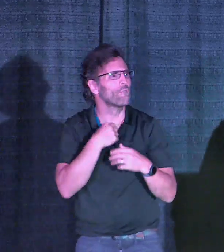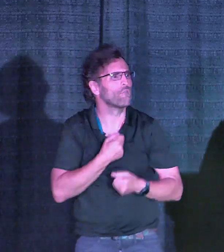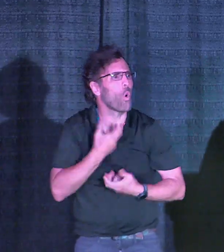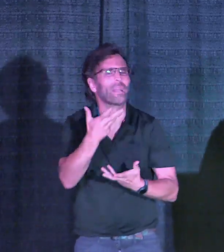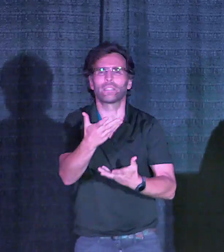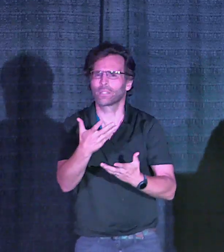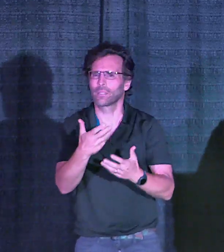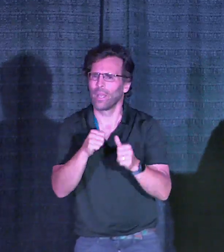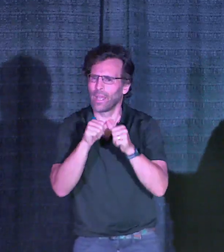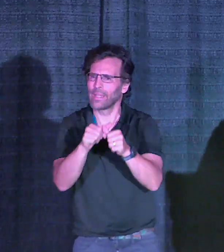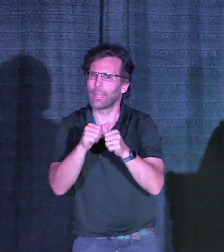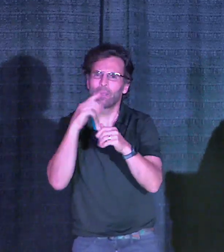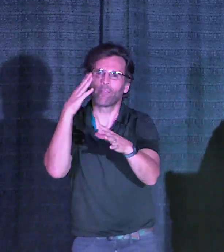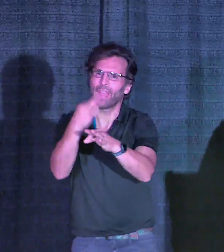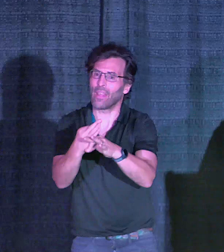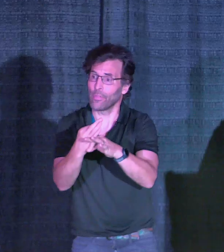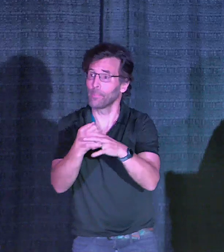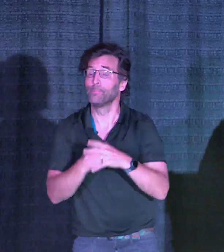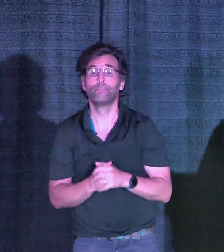keeping the faith.